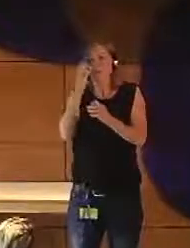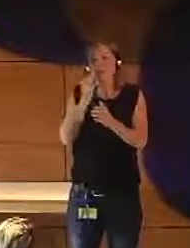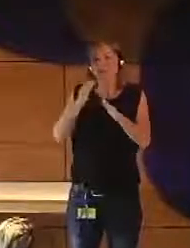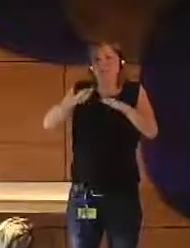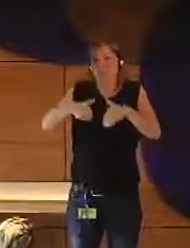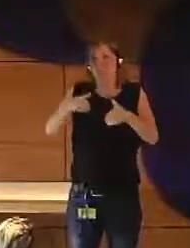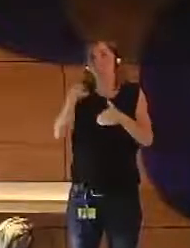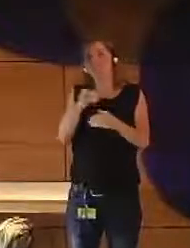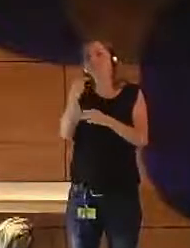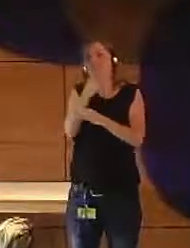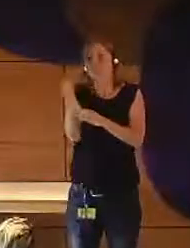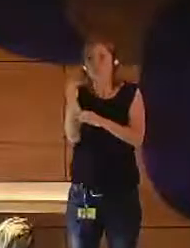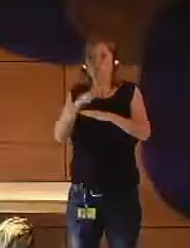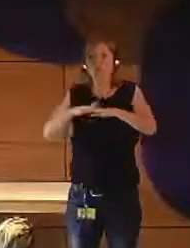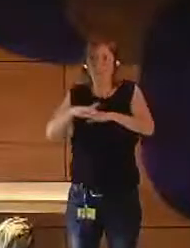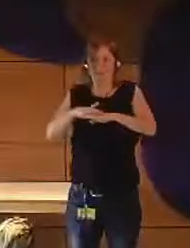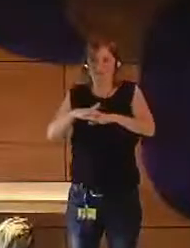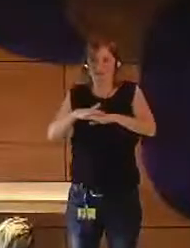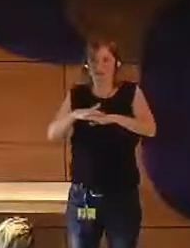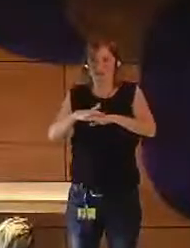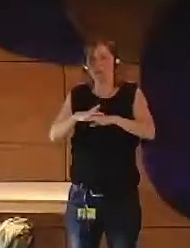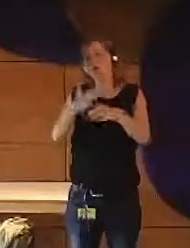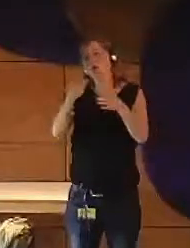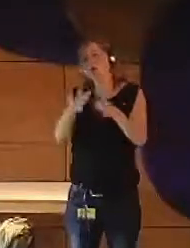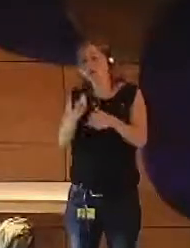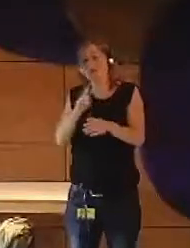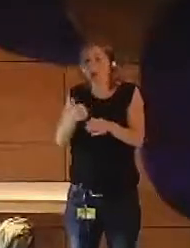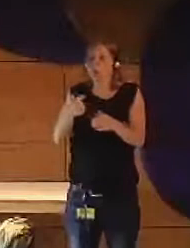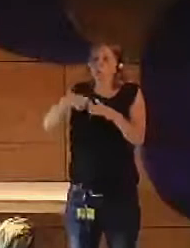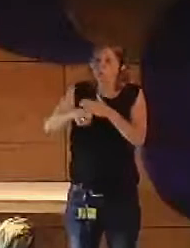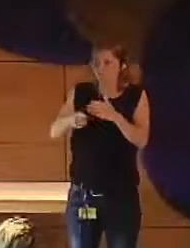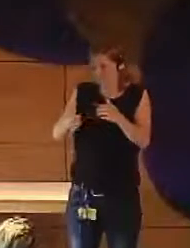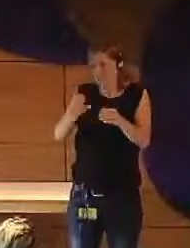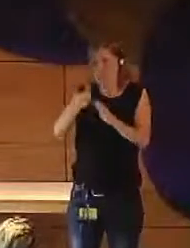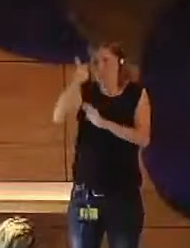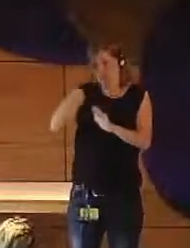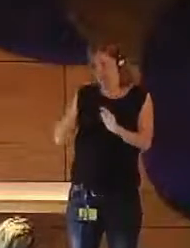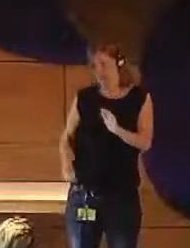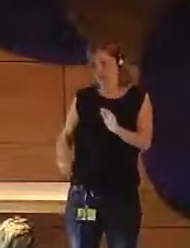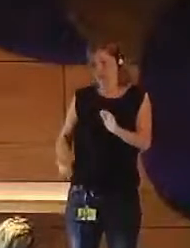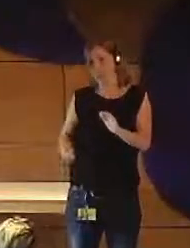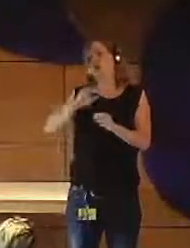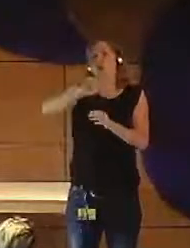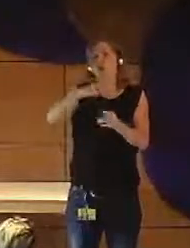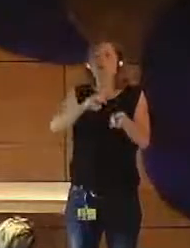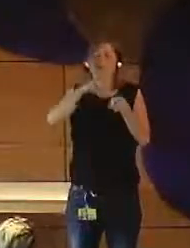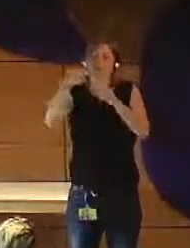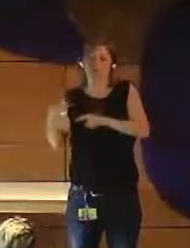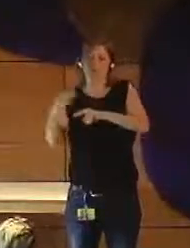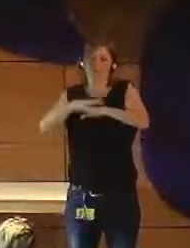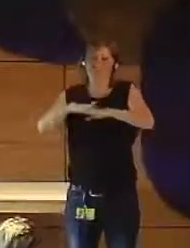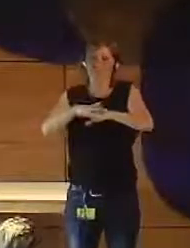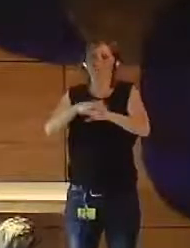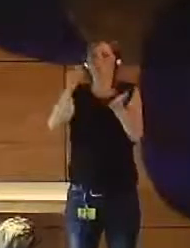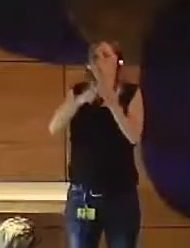testosterone because their behavior was bad, especially immediately after the testosterone injection. And we've got a small amount of